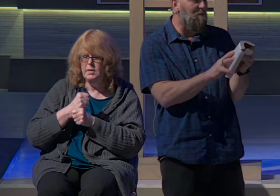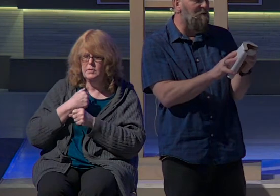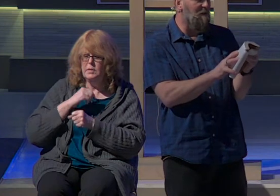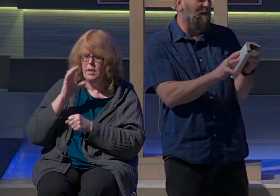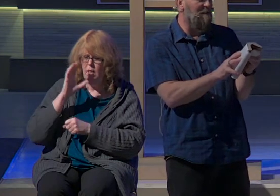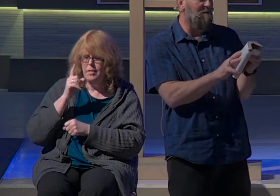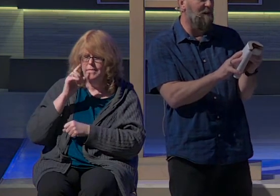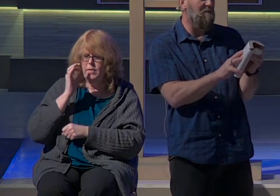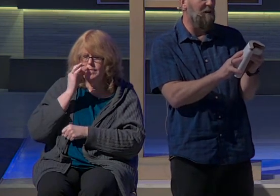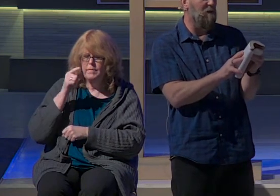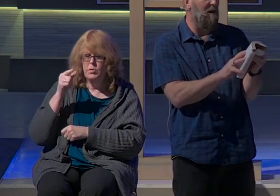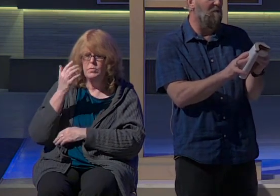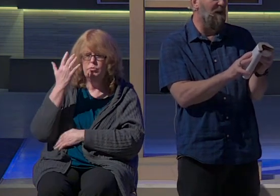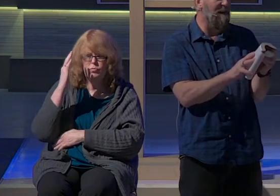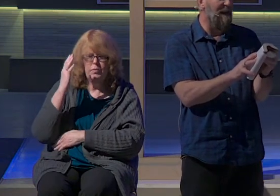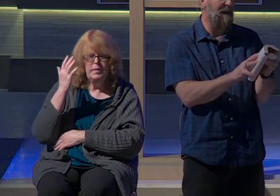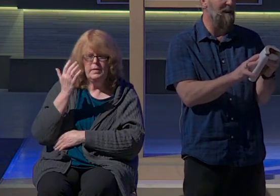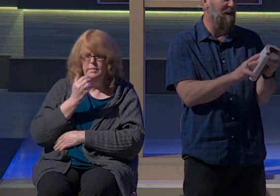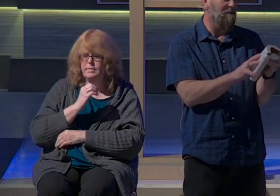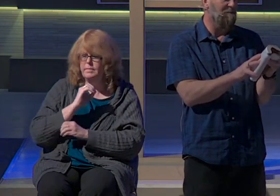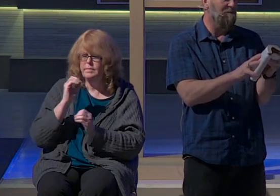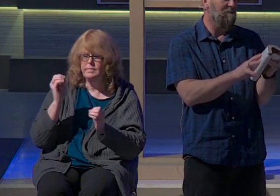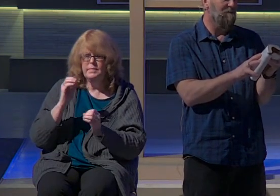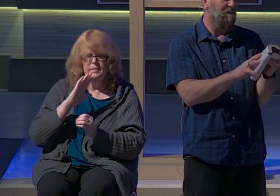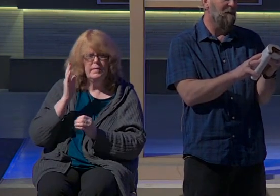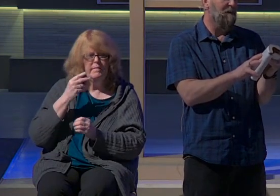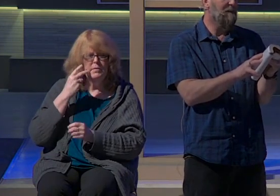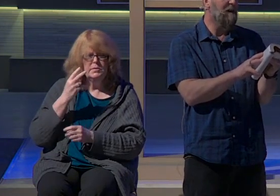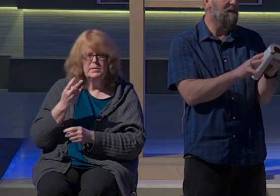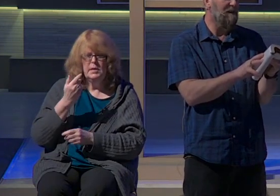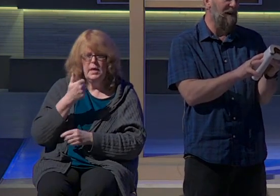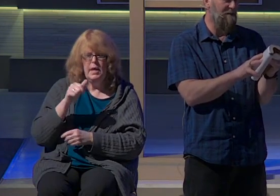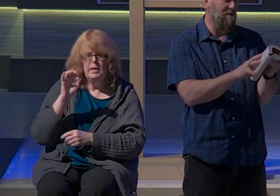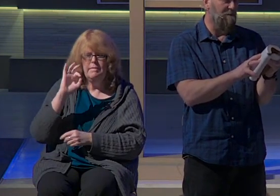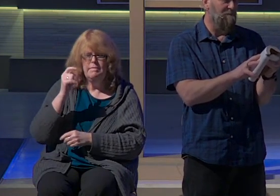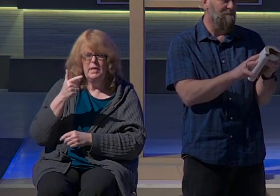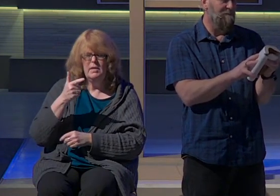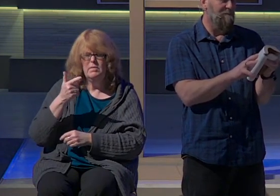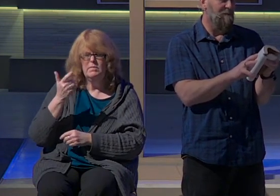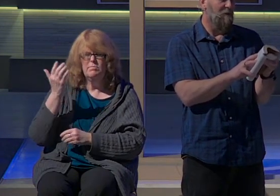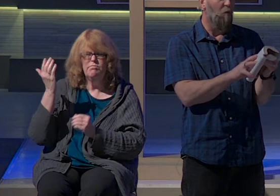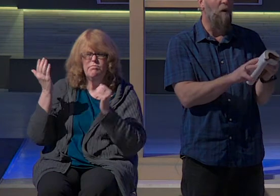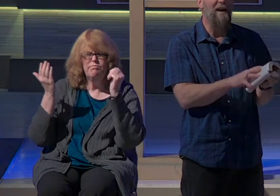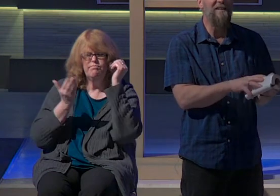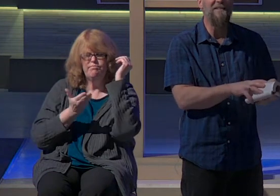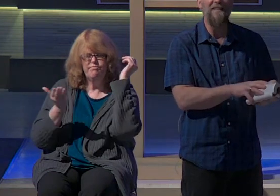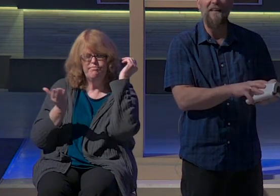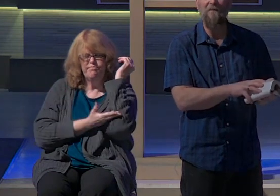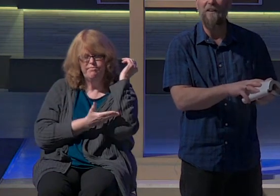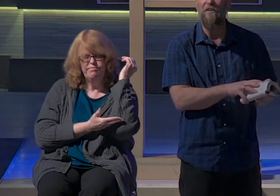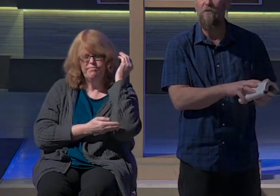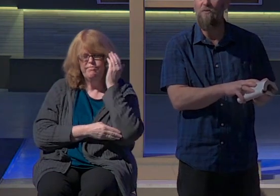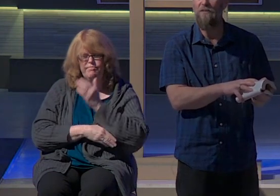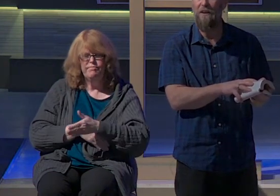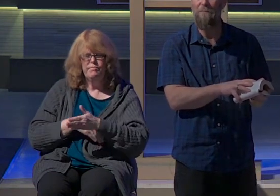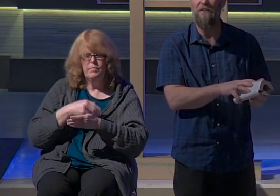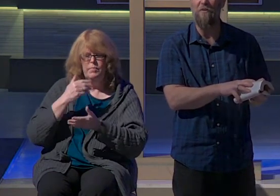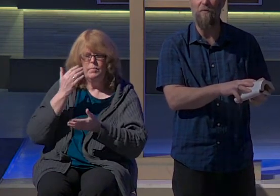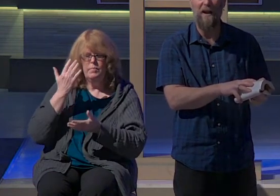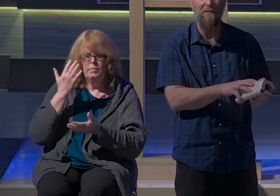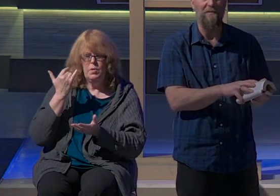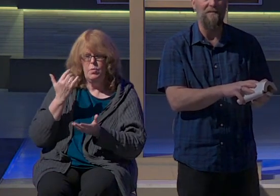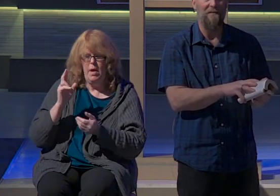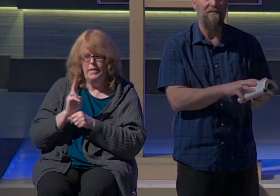looking for fruit on this fig tree without finding any. Cut it down. Why does it even use up